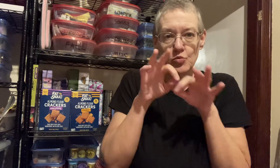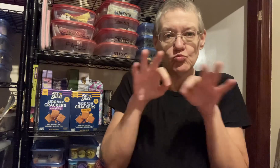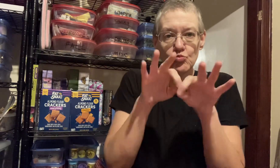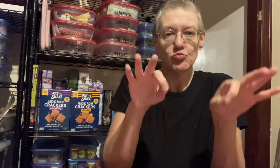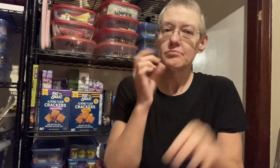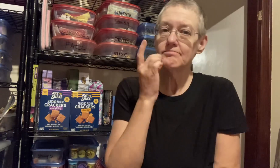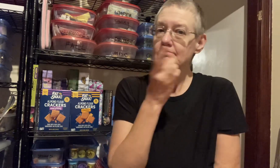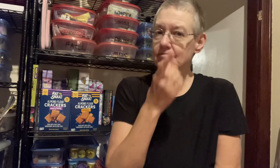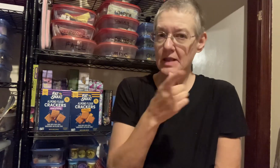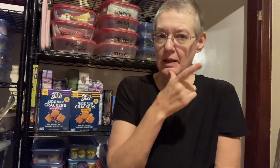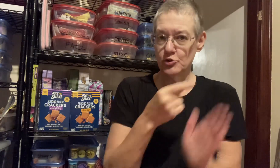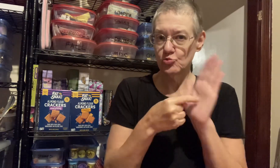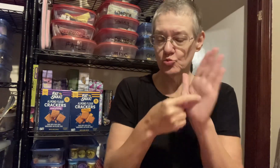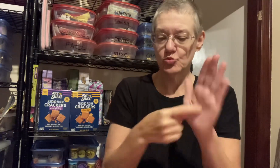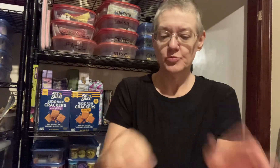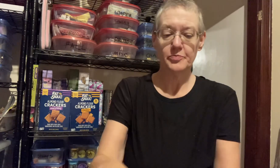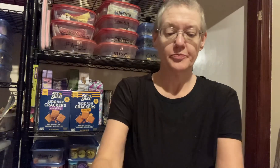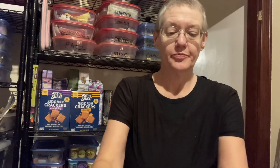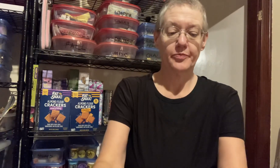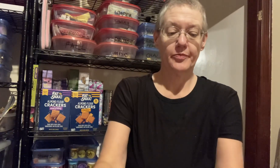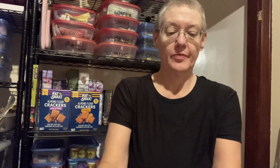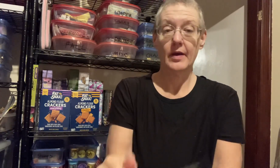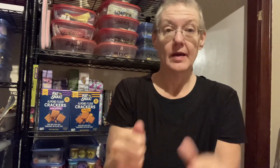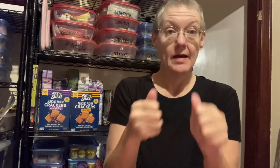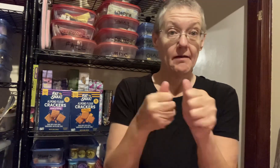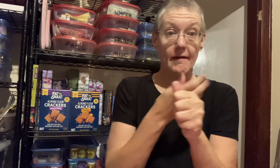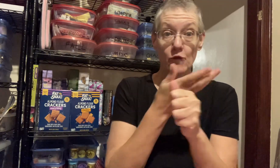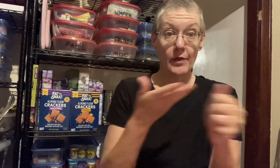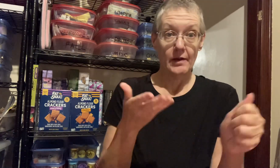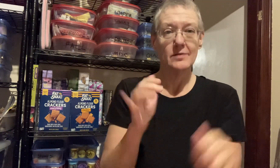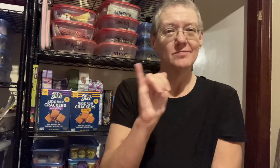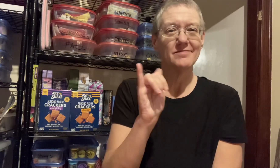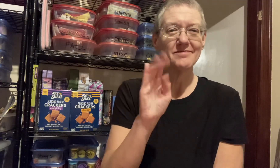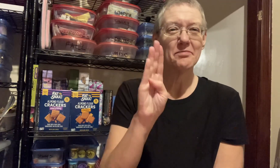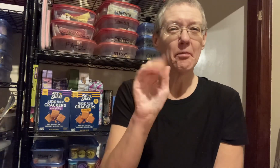want them to be really fresh tomorrow, but I pulled out 2 bags from Dale's lunch.